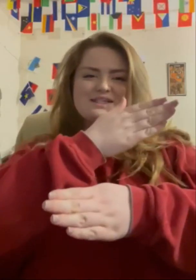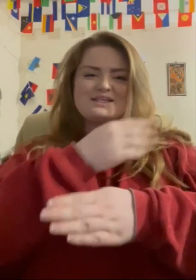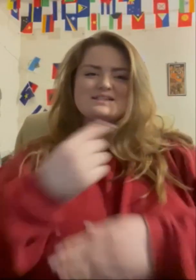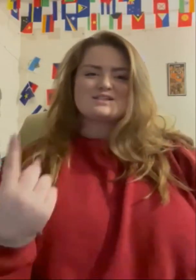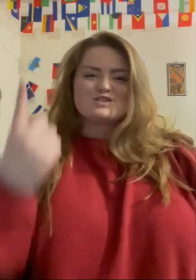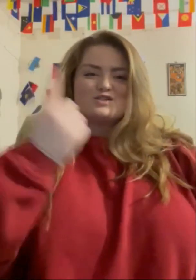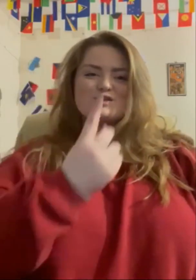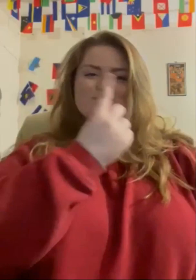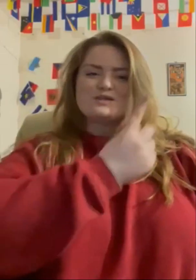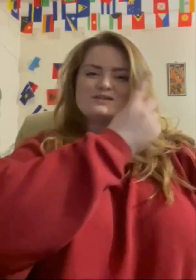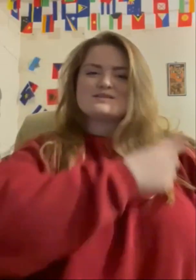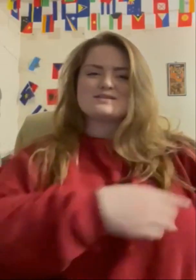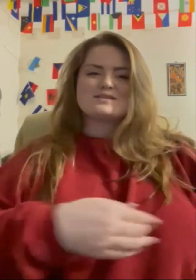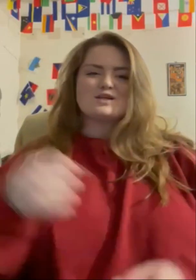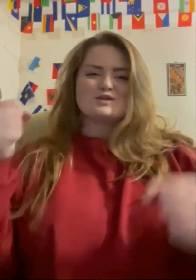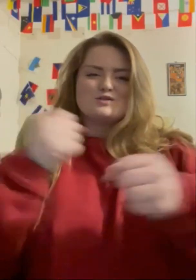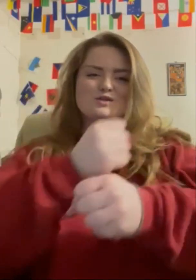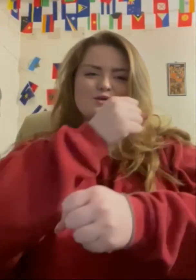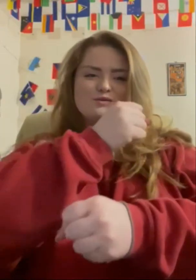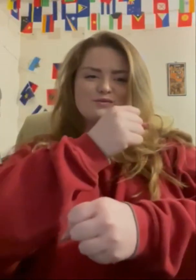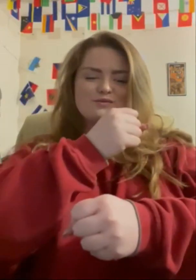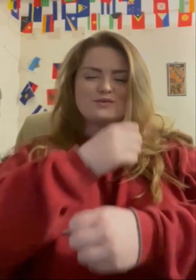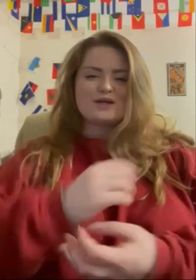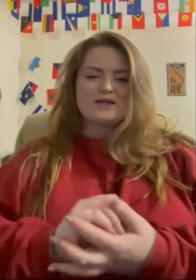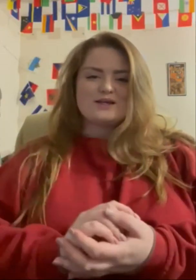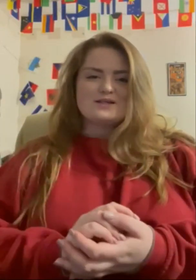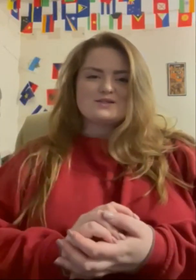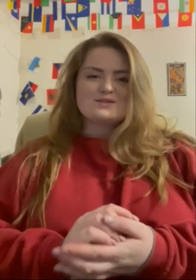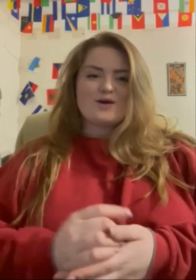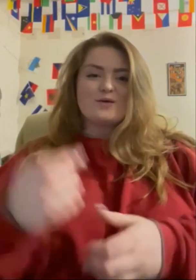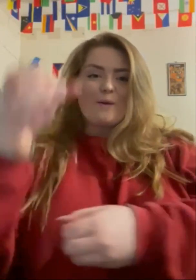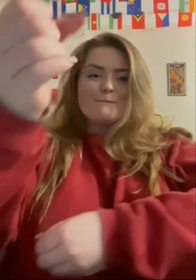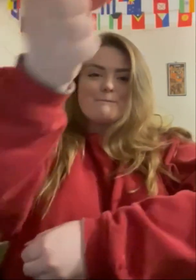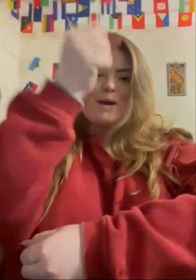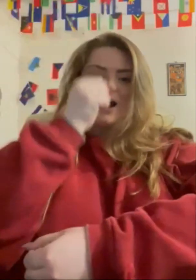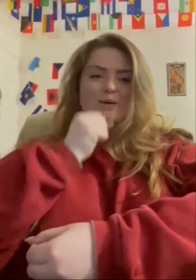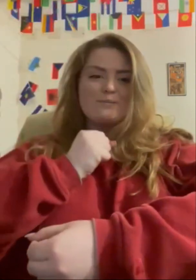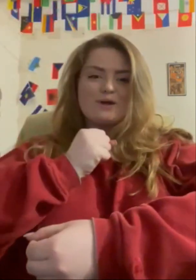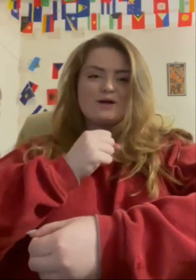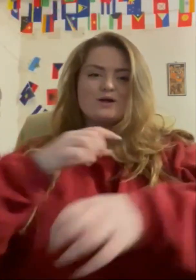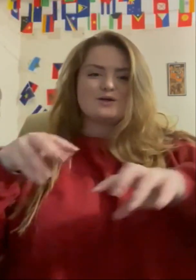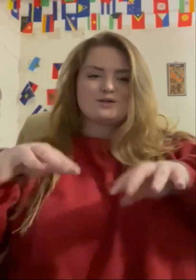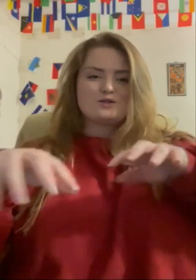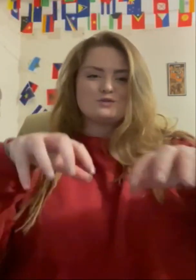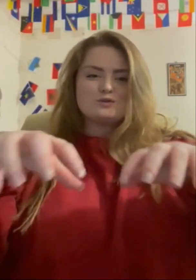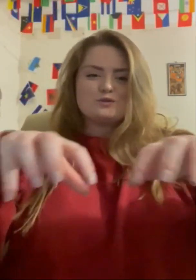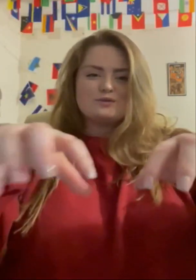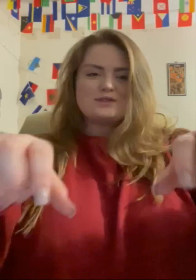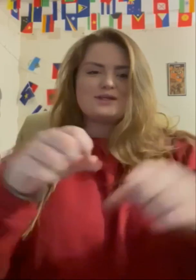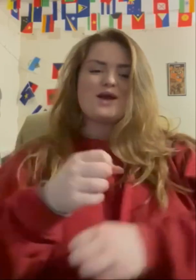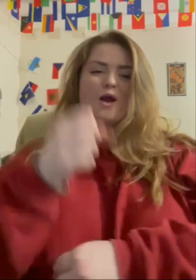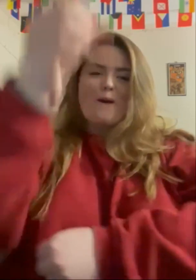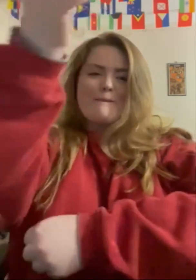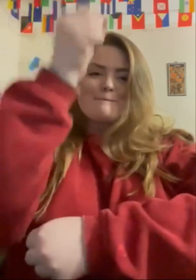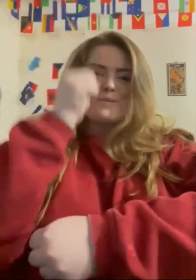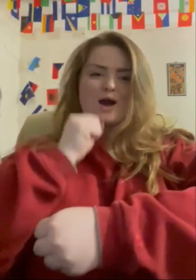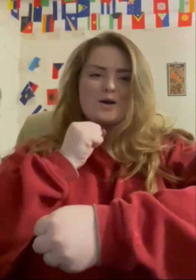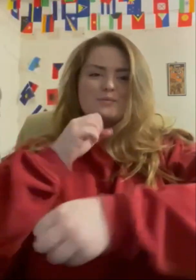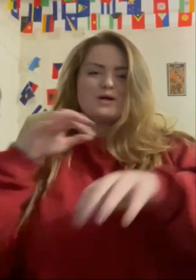Activities students do. So pub crawl,